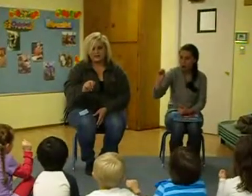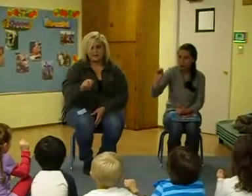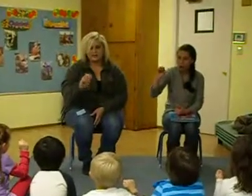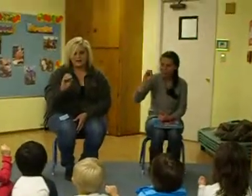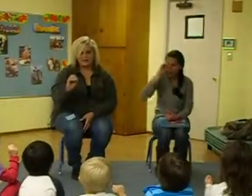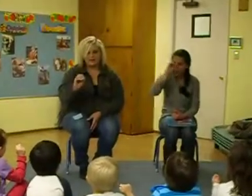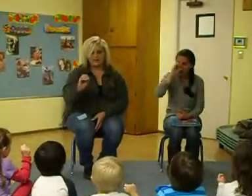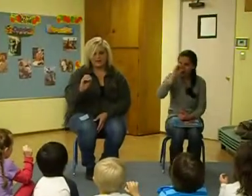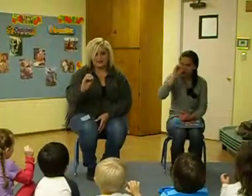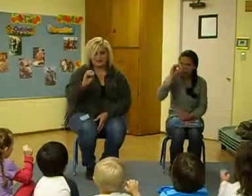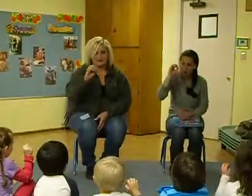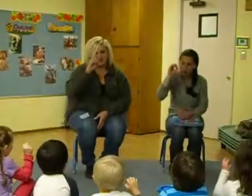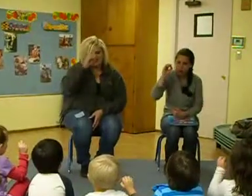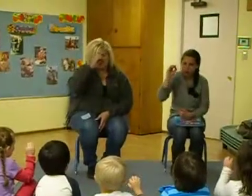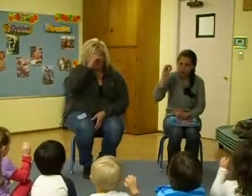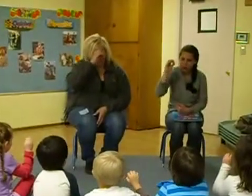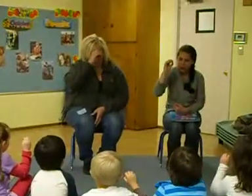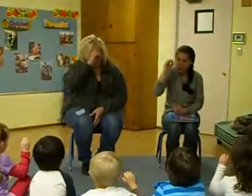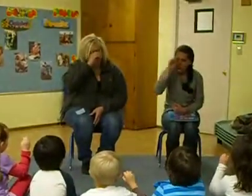O. You guys can do the O.